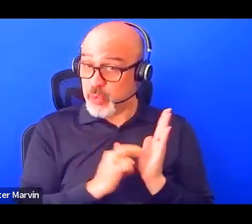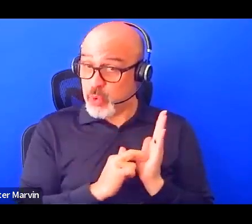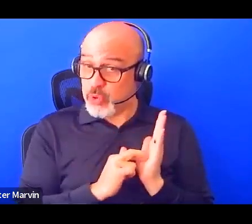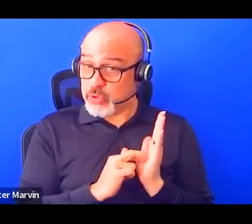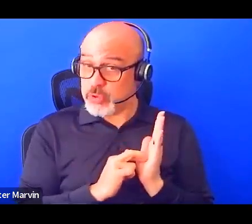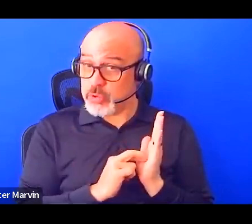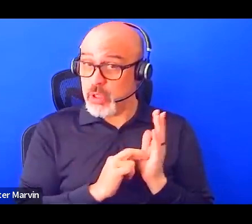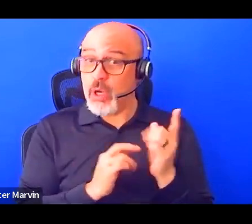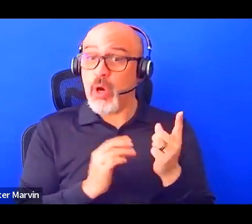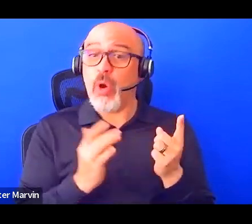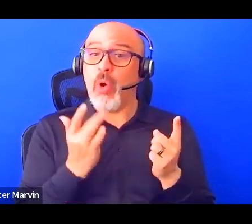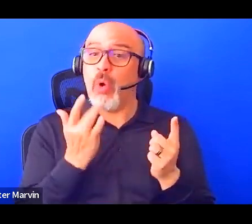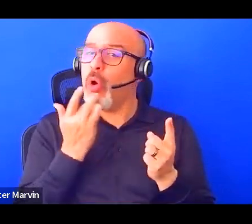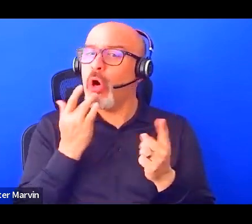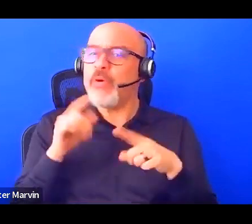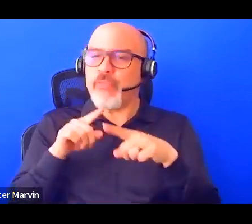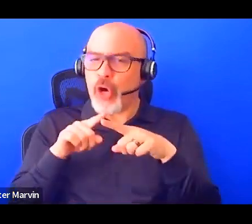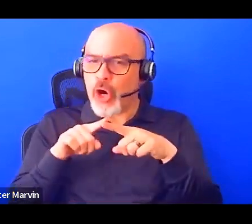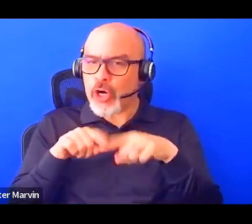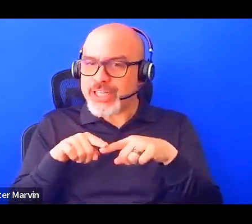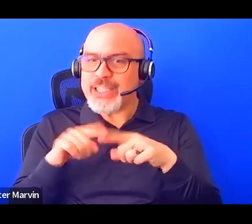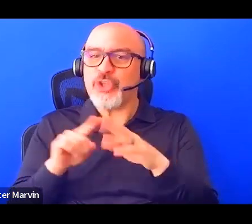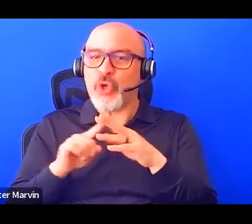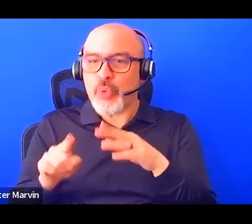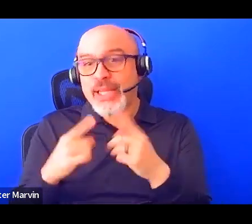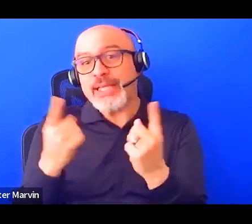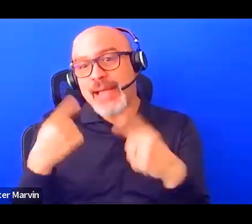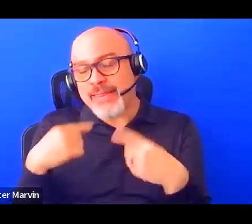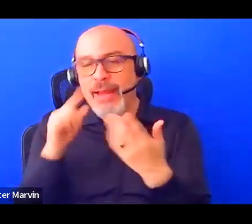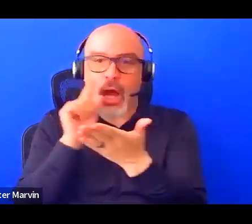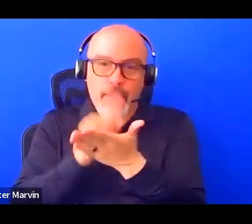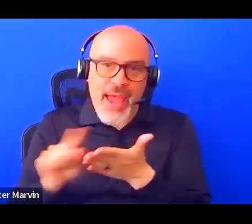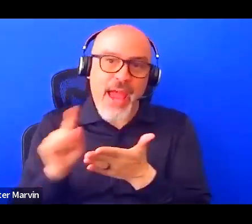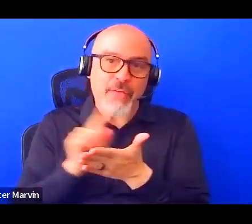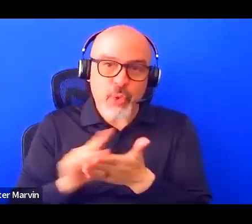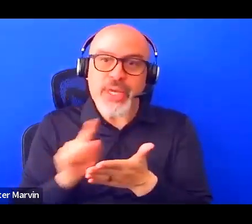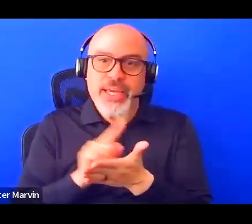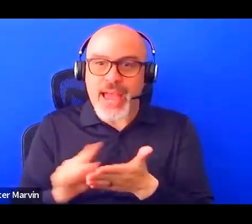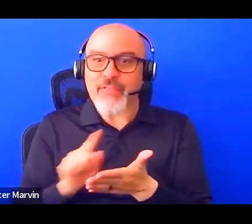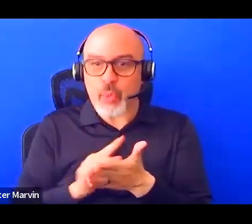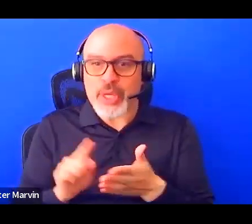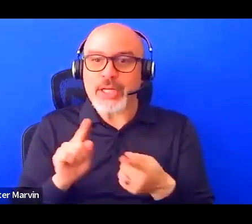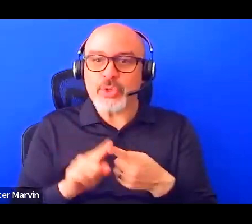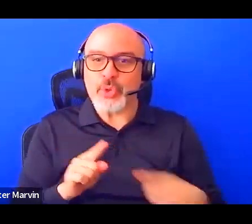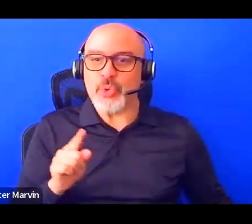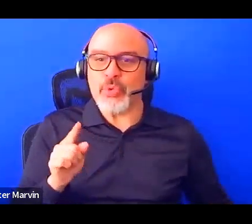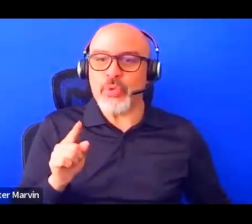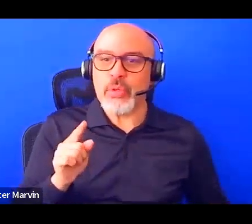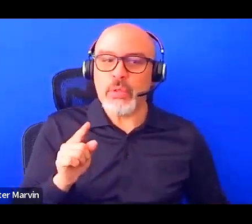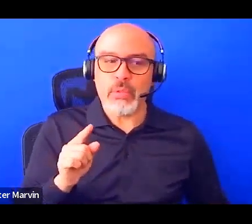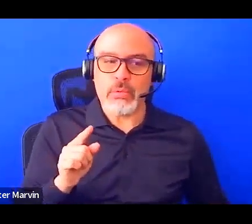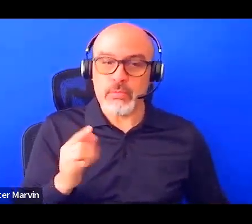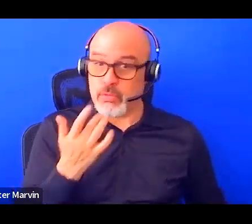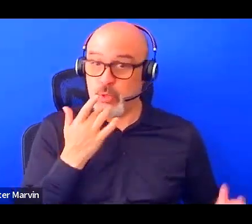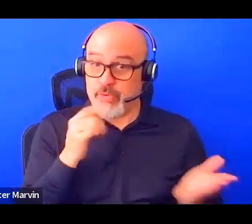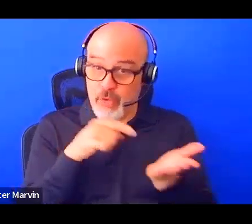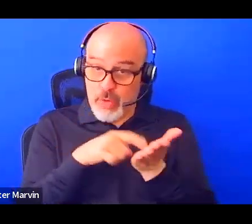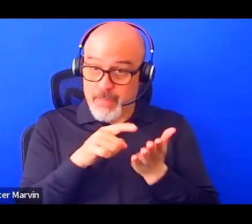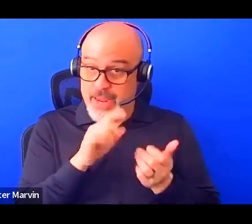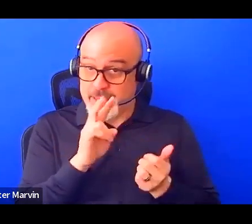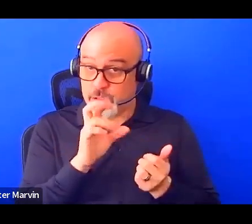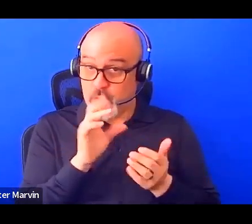and have to report in weekly in person, or excuse me, by phone once a week, as well as follow other rules?